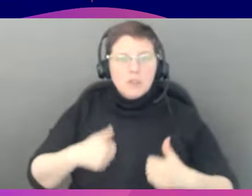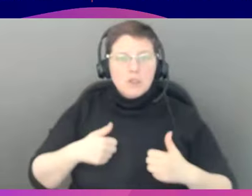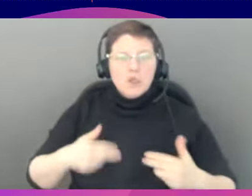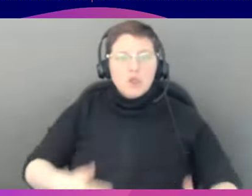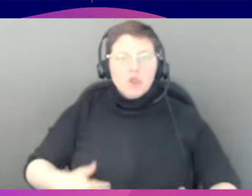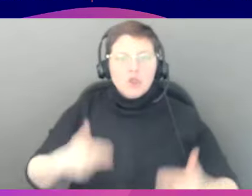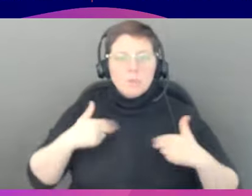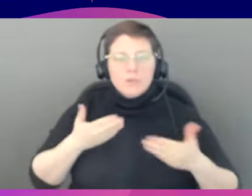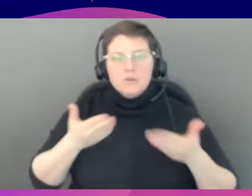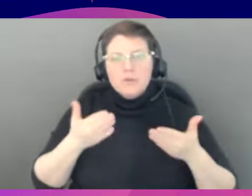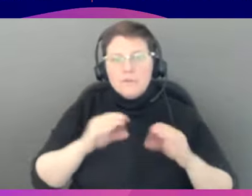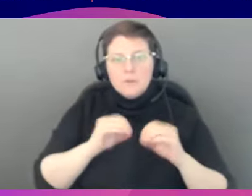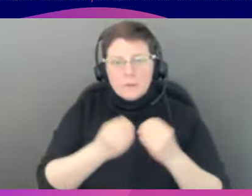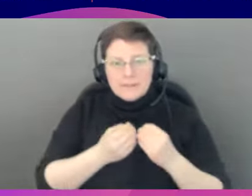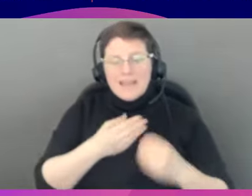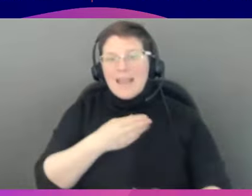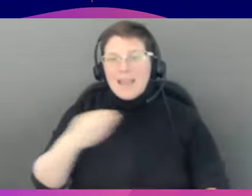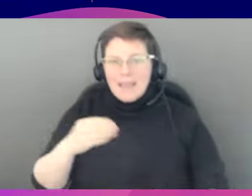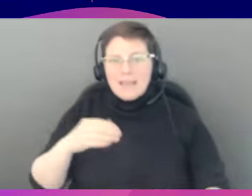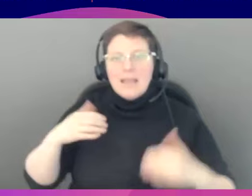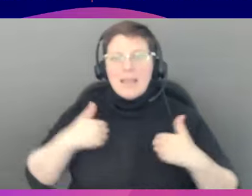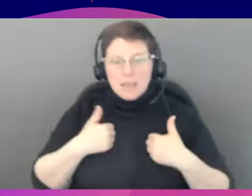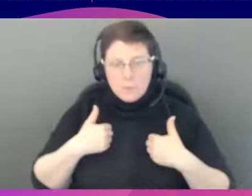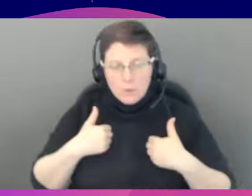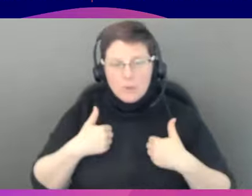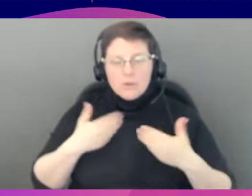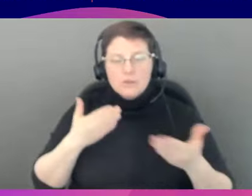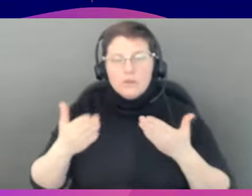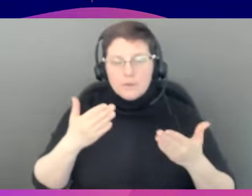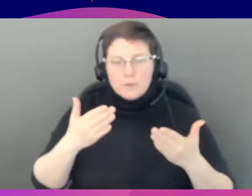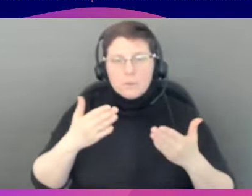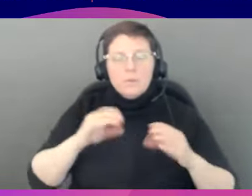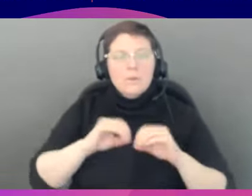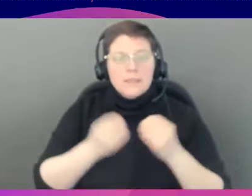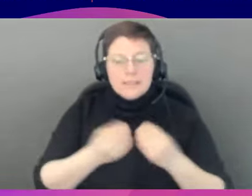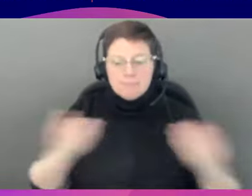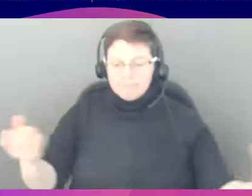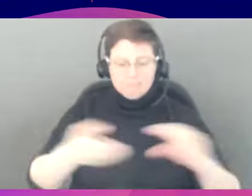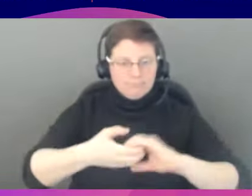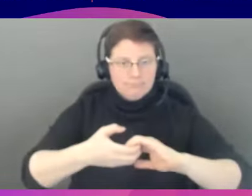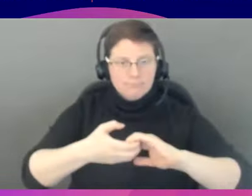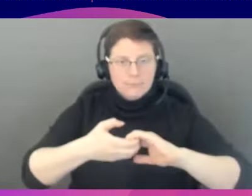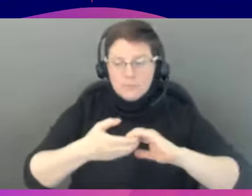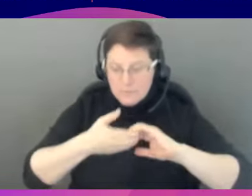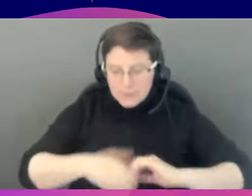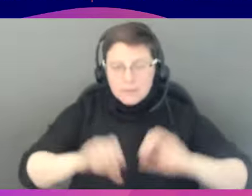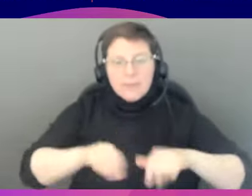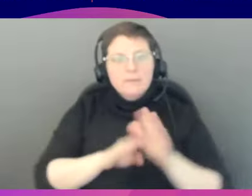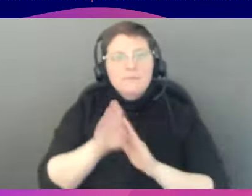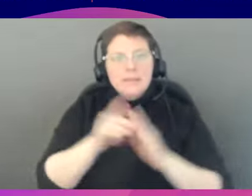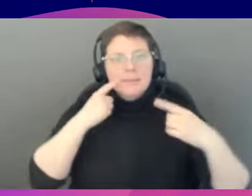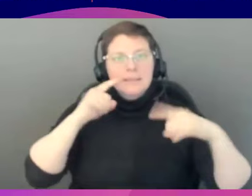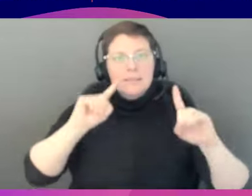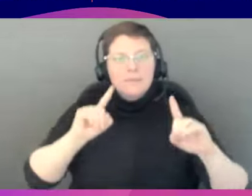service organizations and animal service organizations to build collaborative partnerships to successfully support survivors and